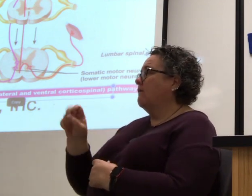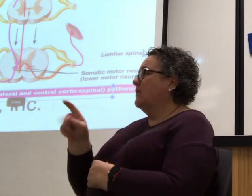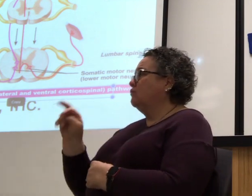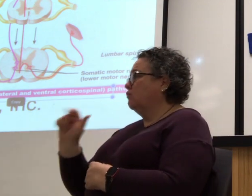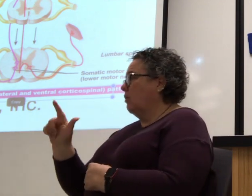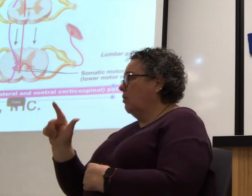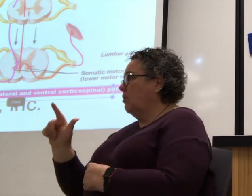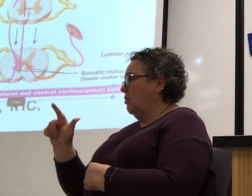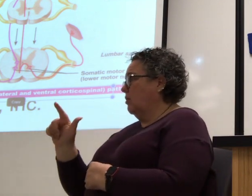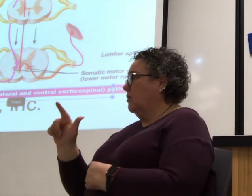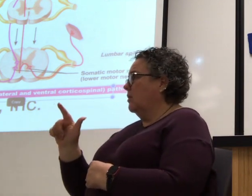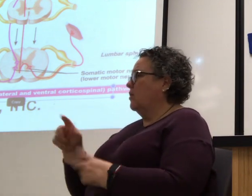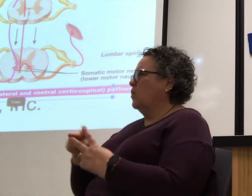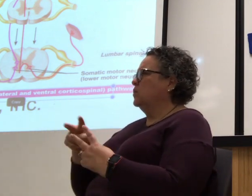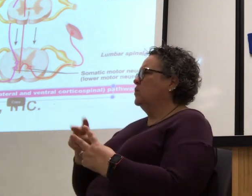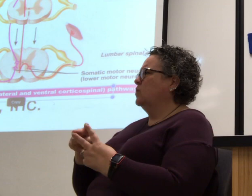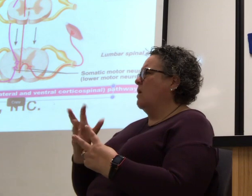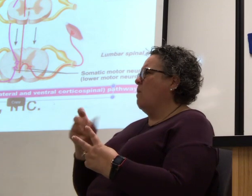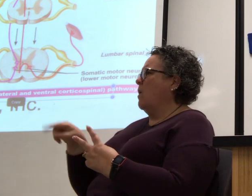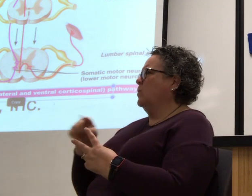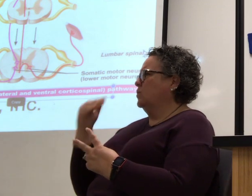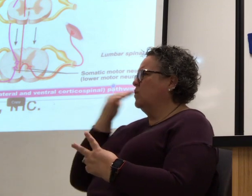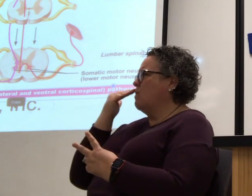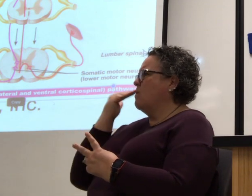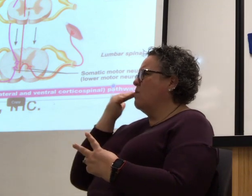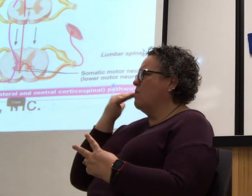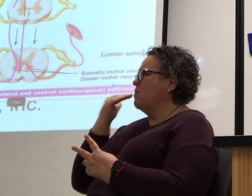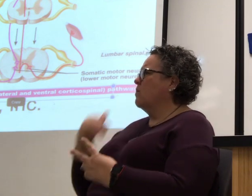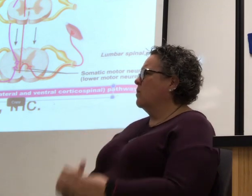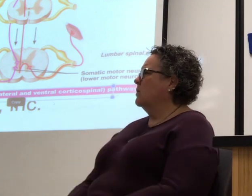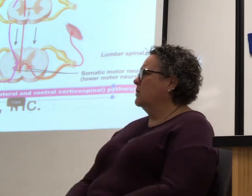pathways. Those are the two I want you to know.